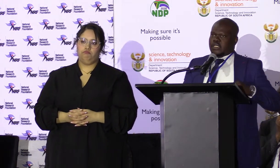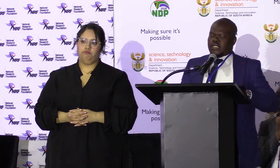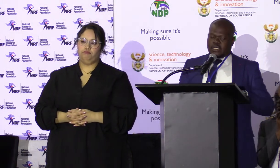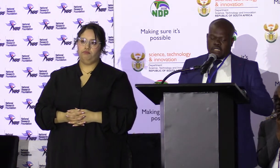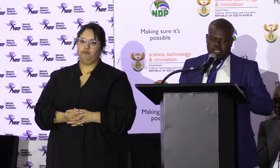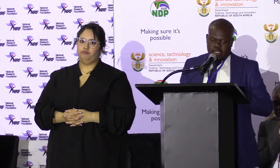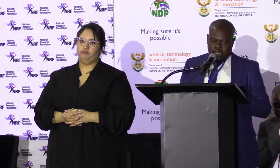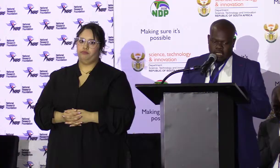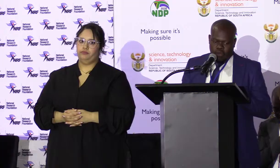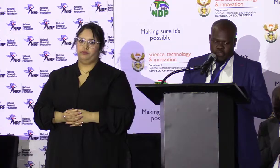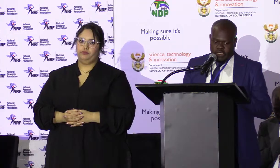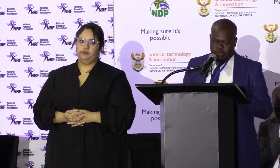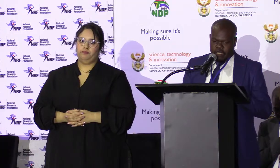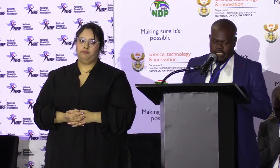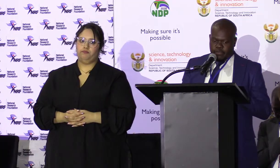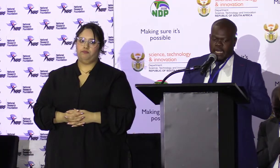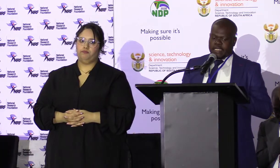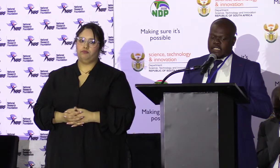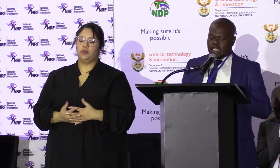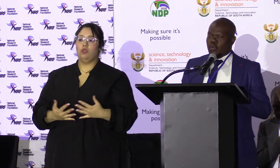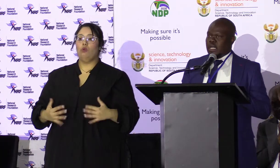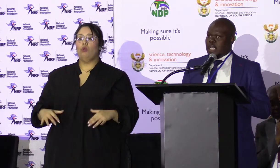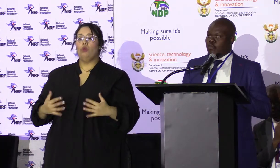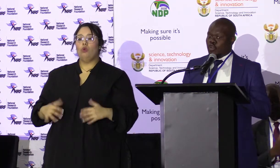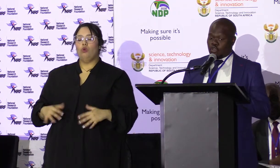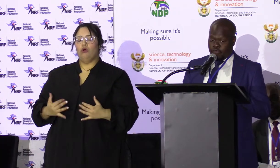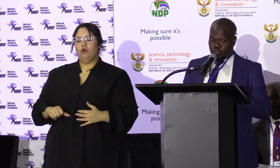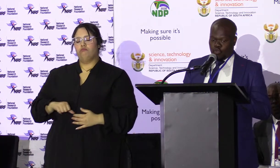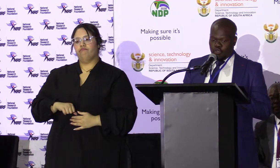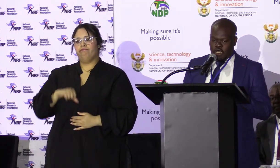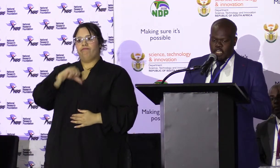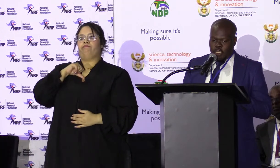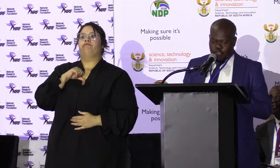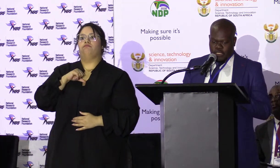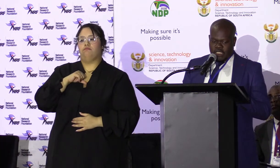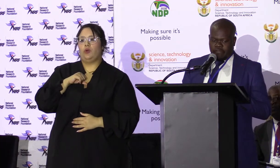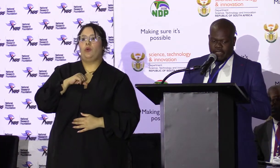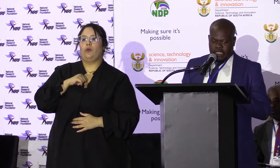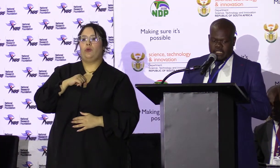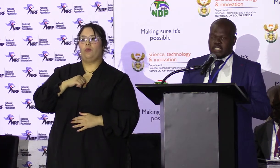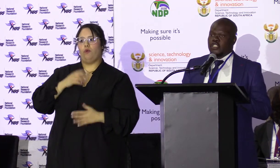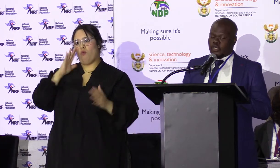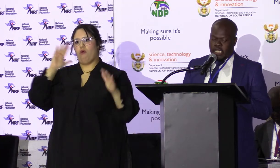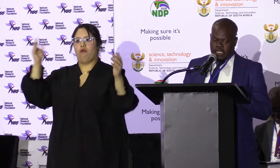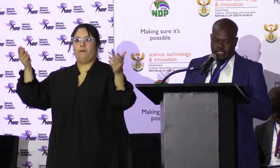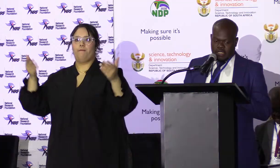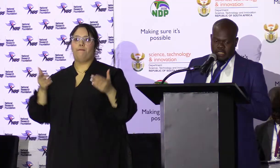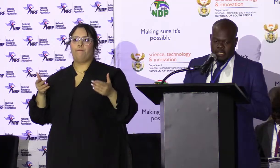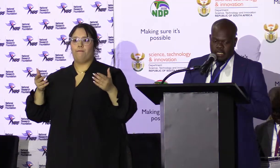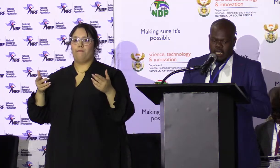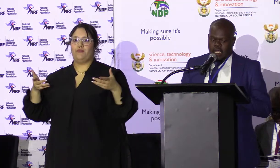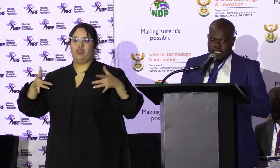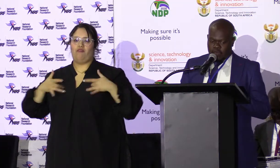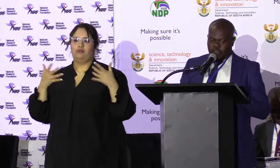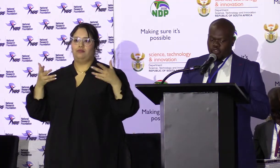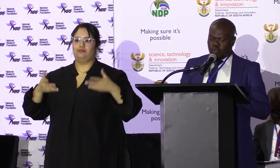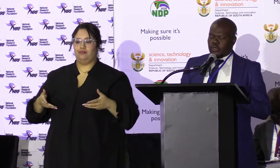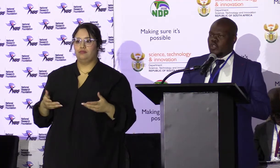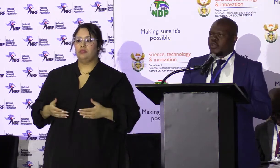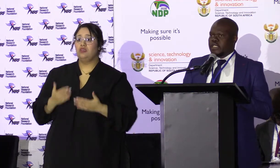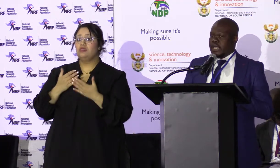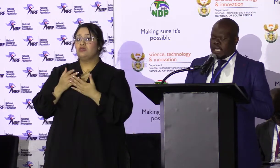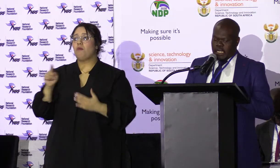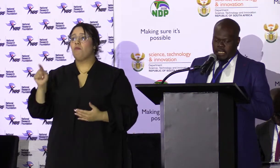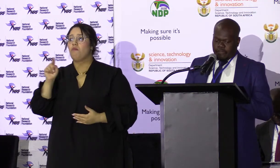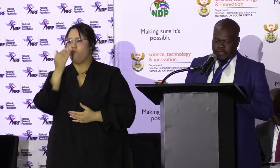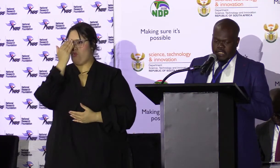It is with tremendous pride that I welcome all of you to this event today. Some of you